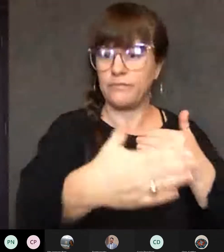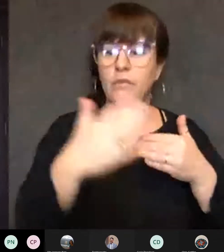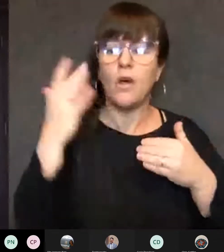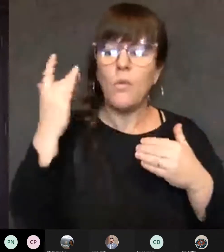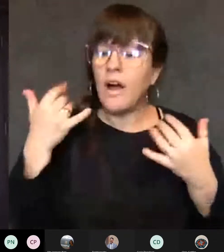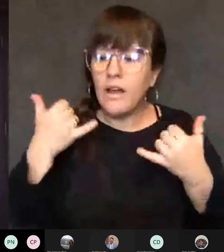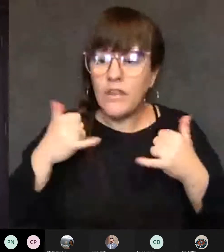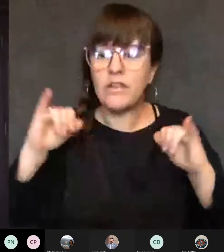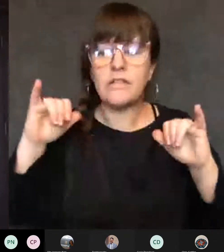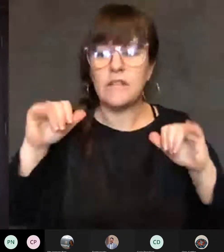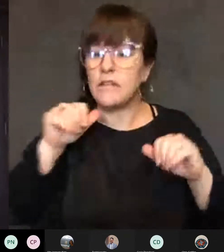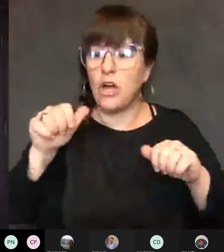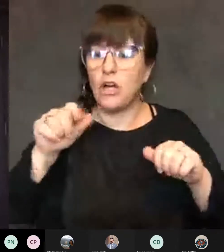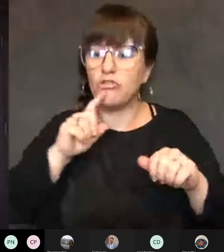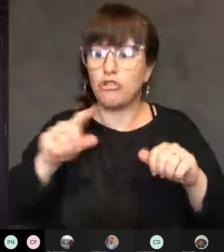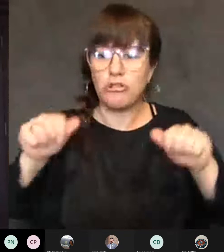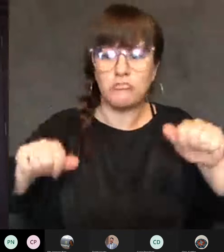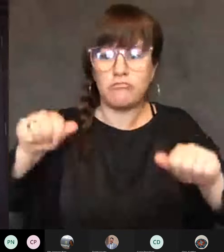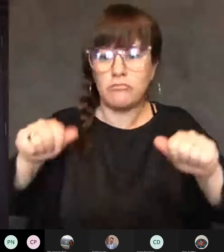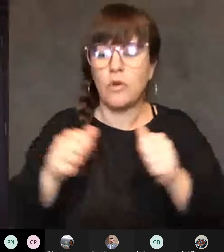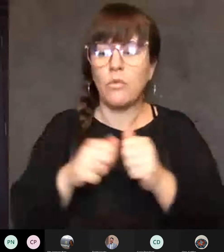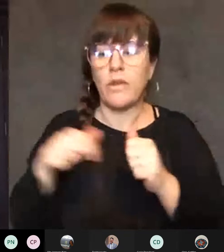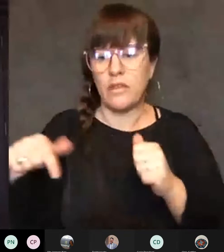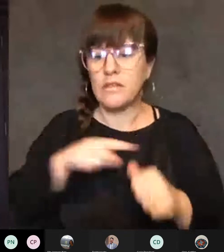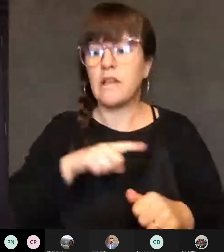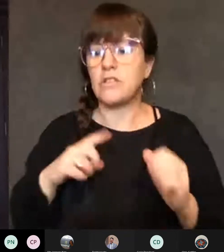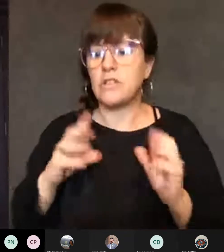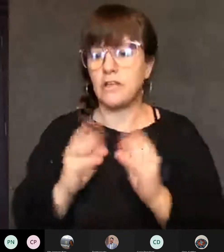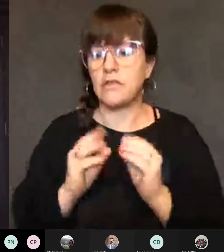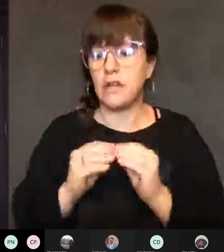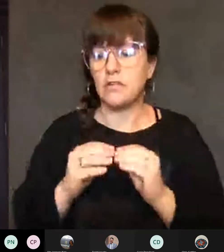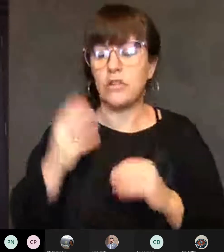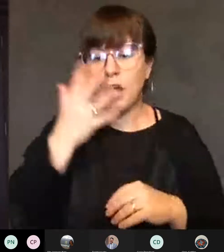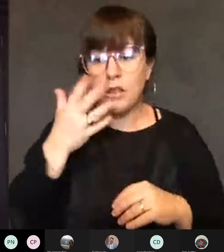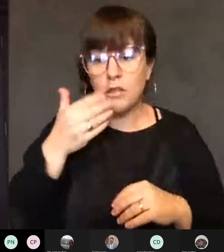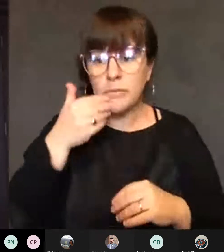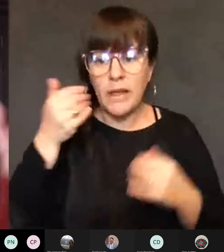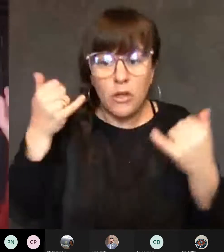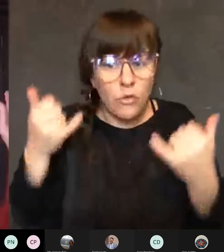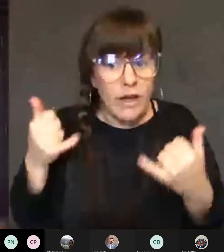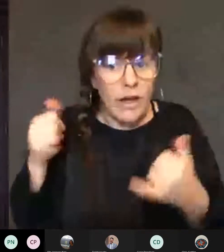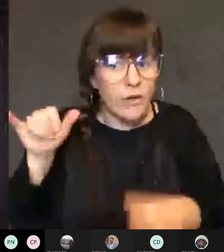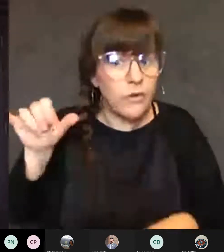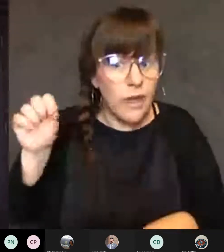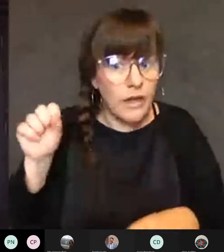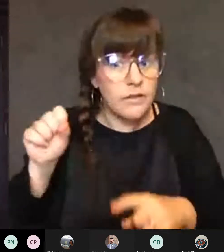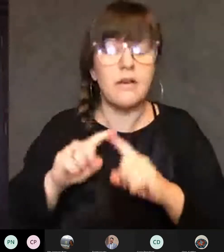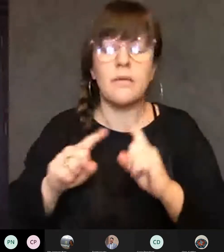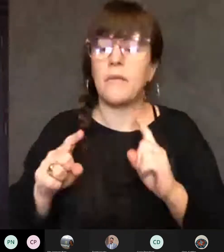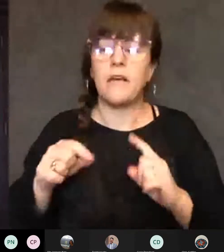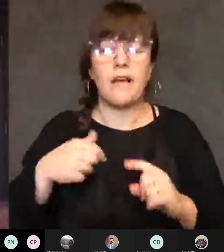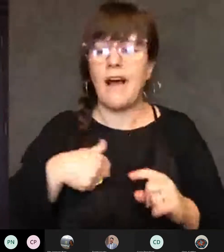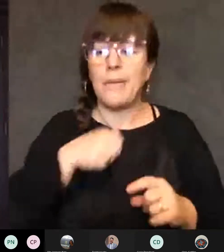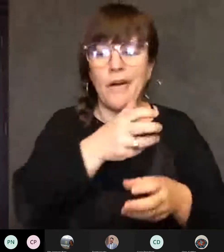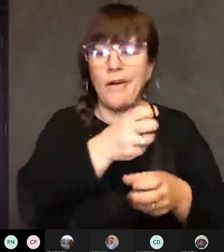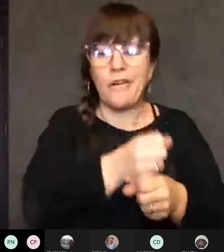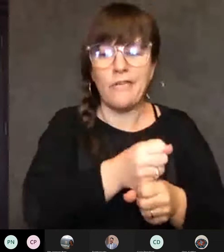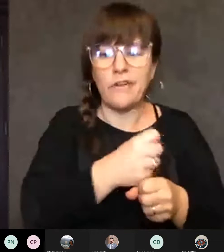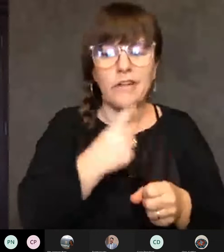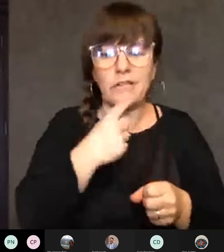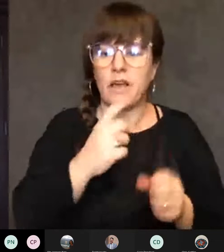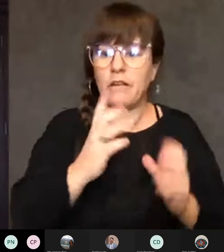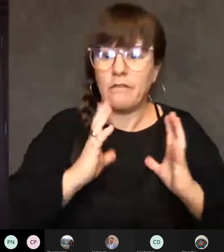I don't, it looks better right now, but I don't feel confident in saying it's going to be fine, we're going to do great, everything's